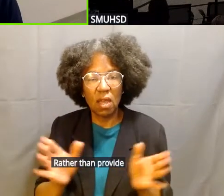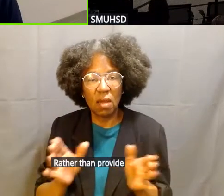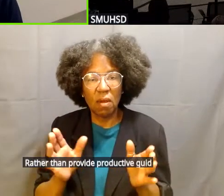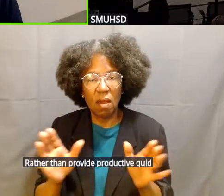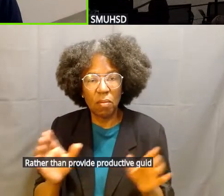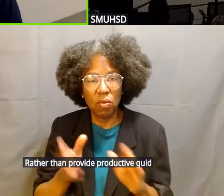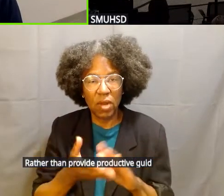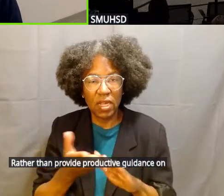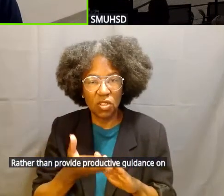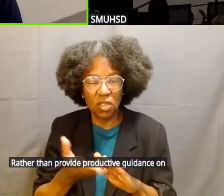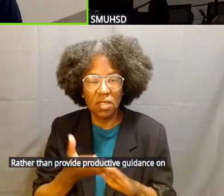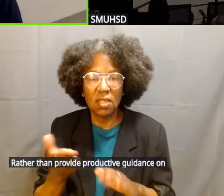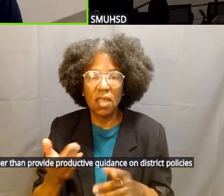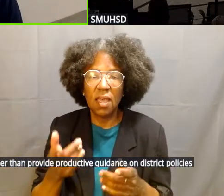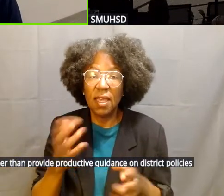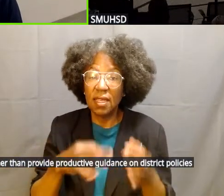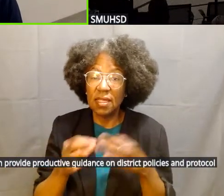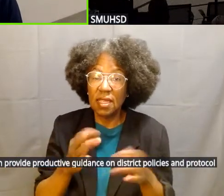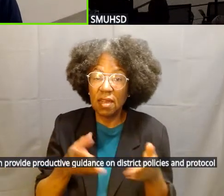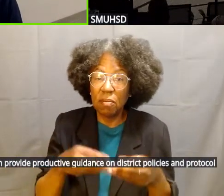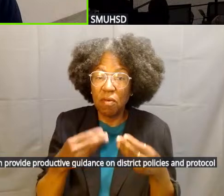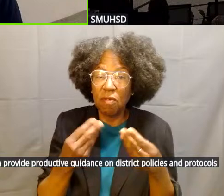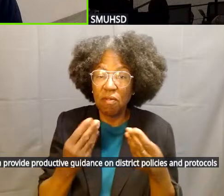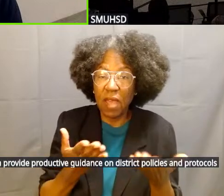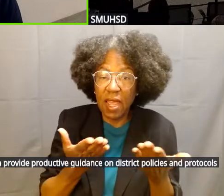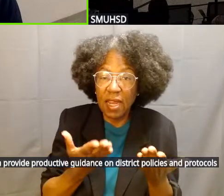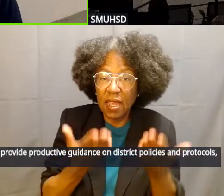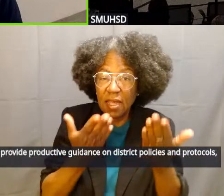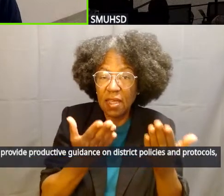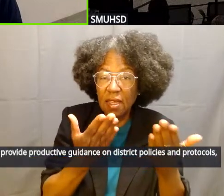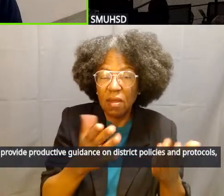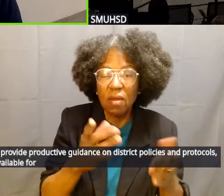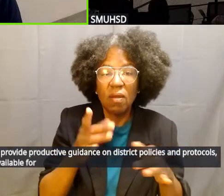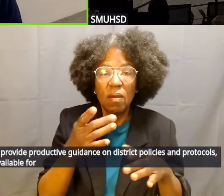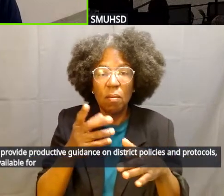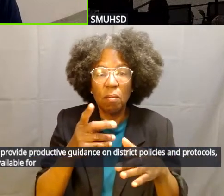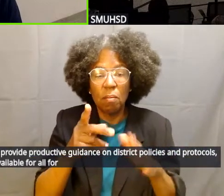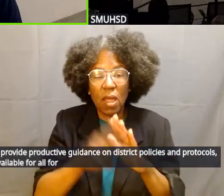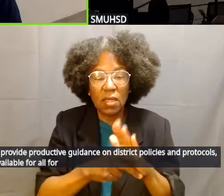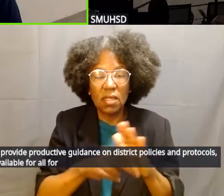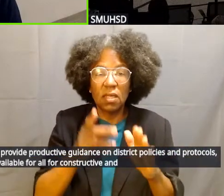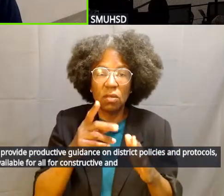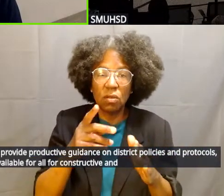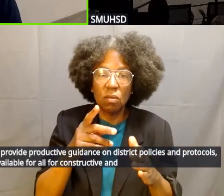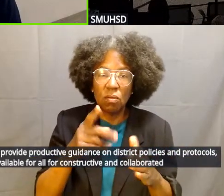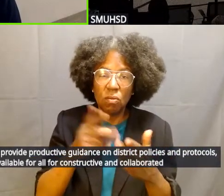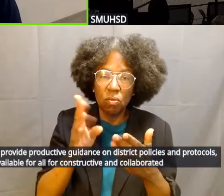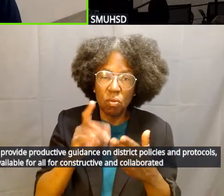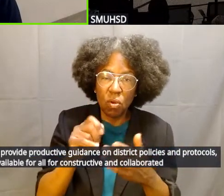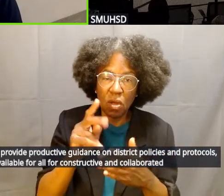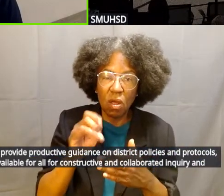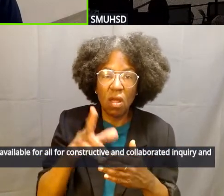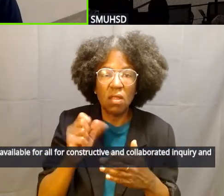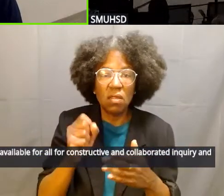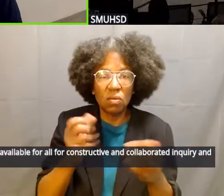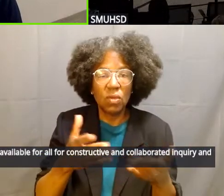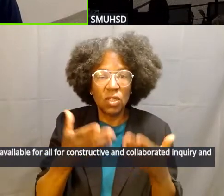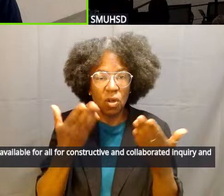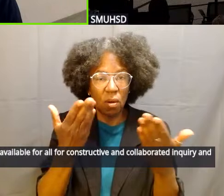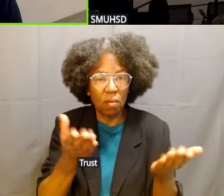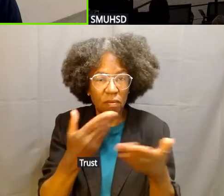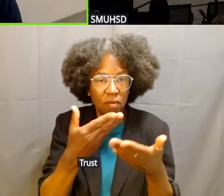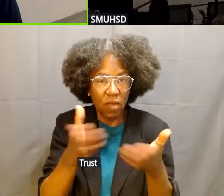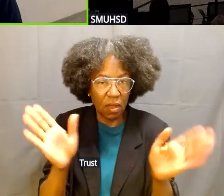district policies and protocols, which are available for all for constructive and collaborated inquiry and criticism, Trustee